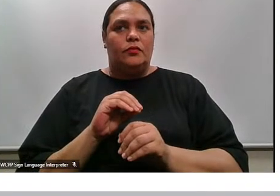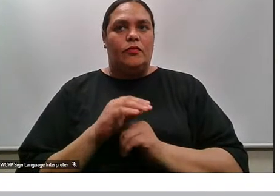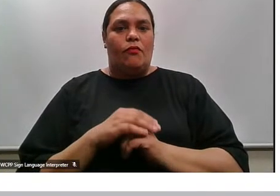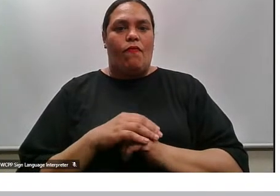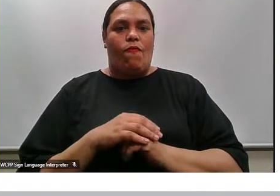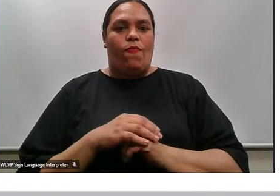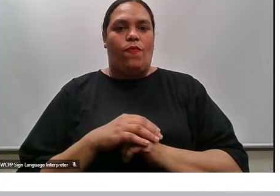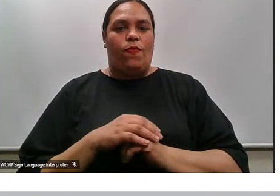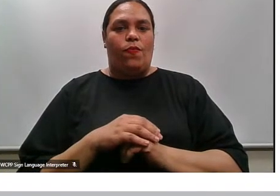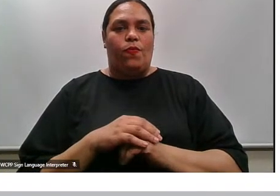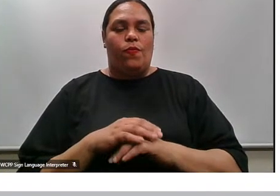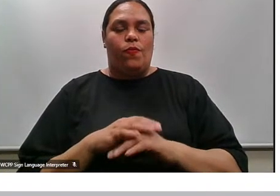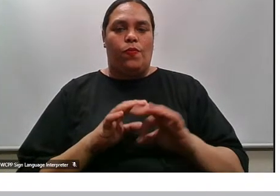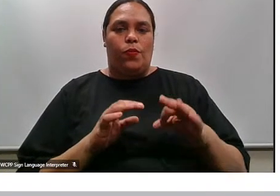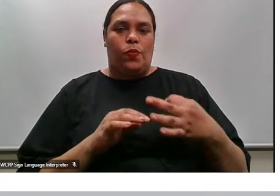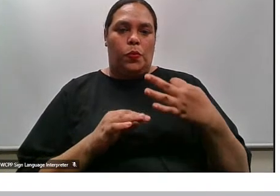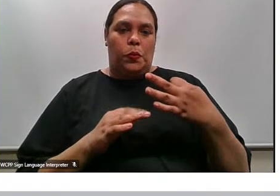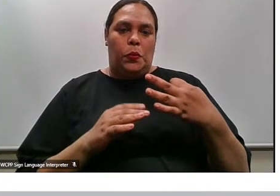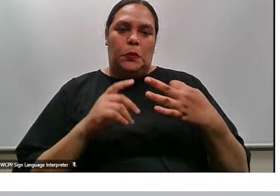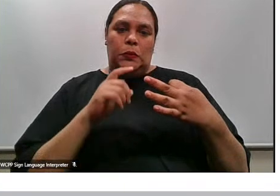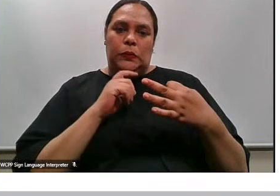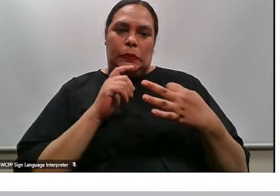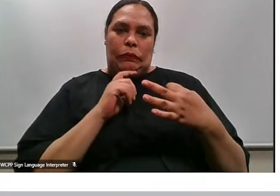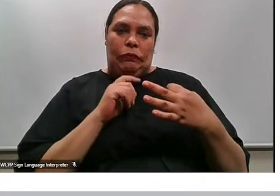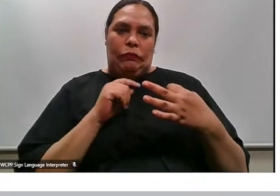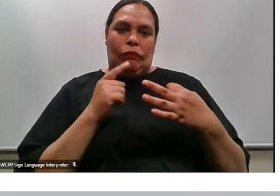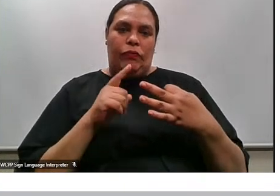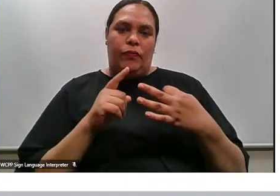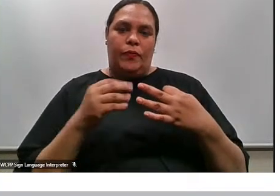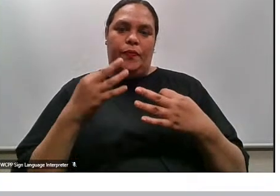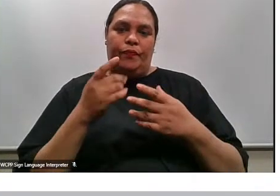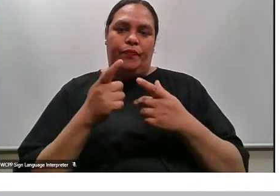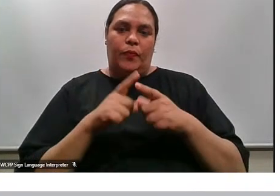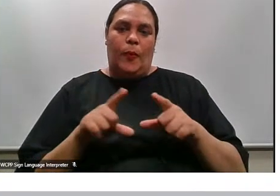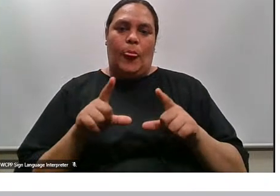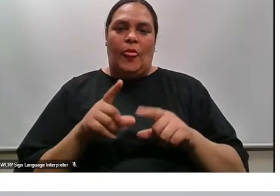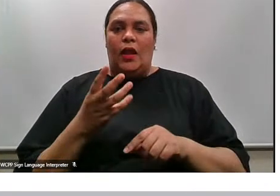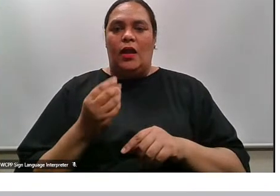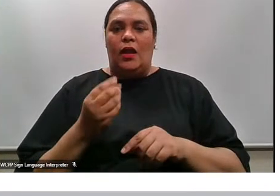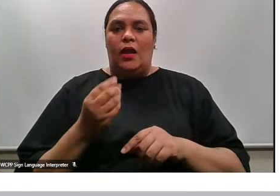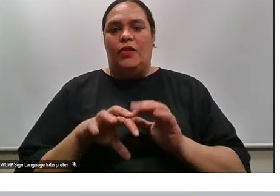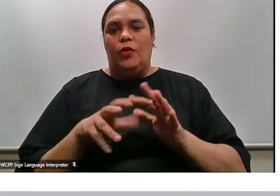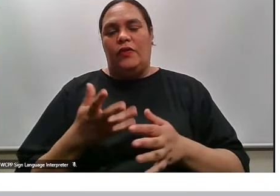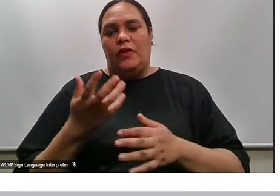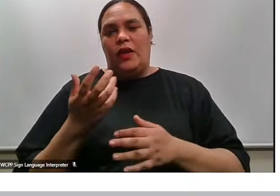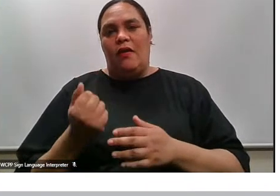three newspapers in all the three official languages of the province.